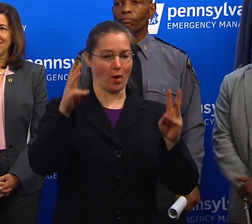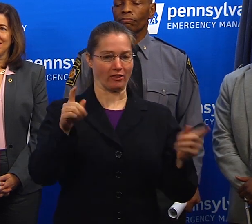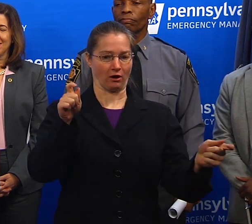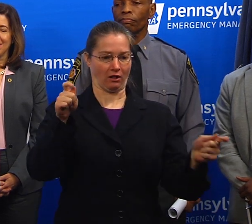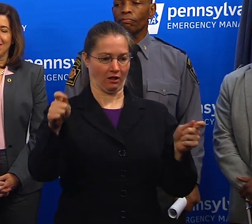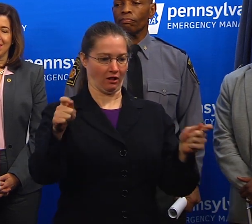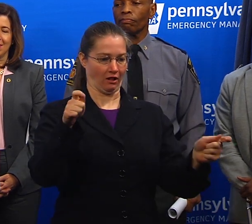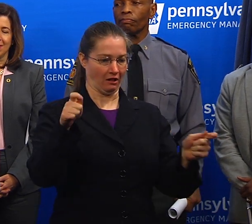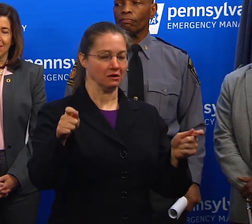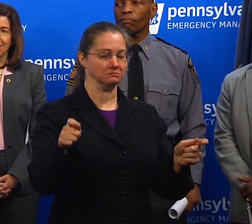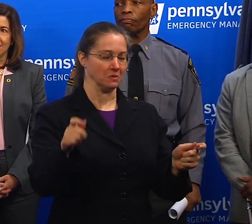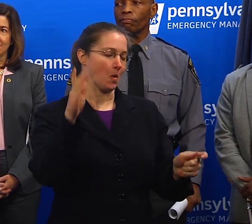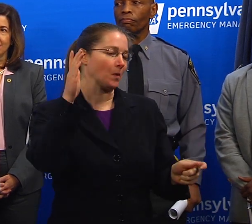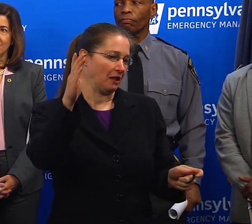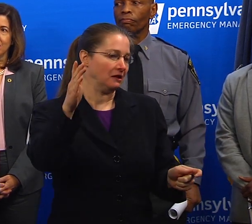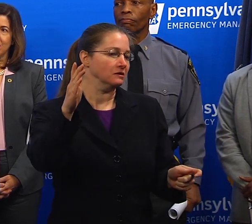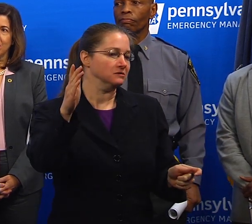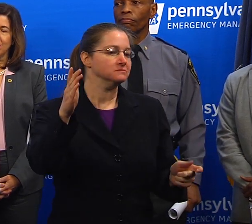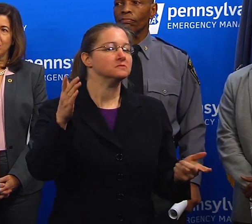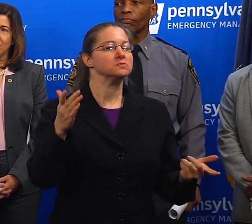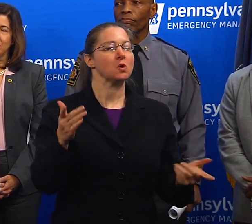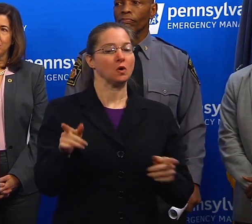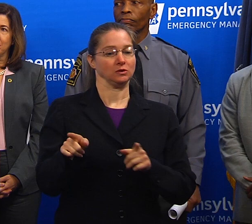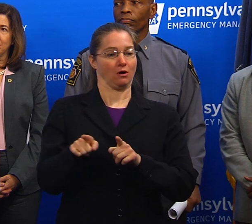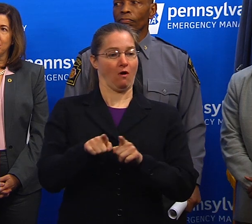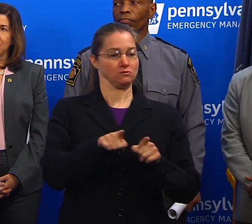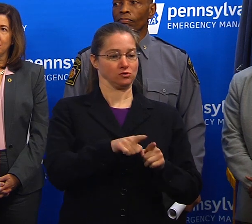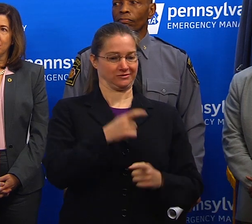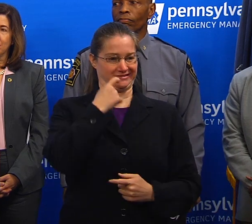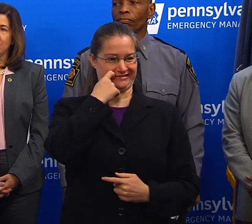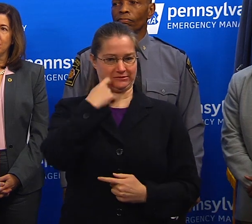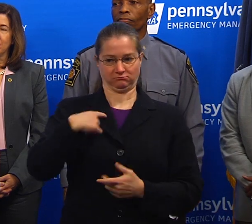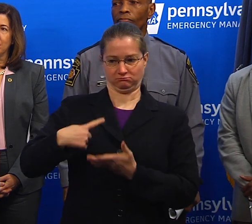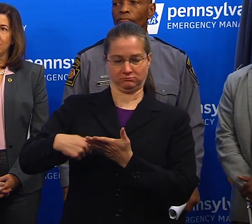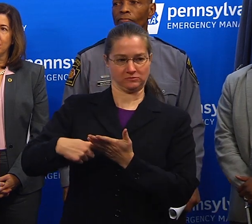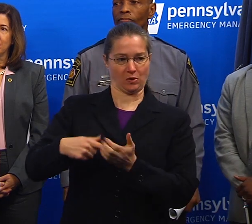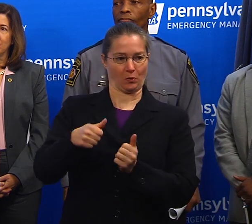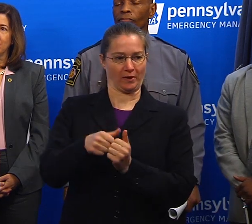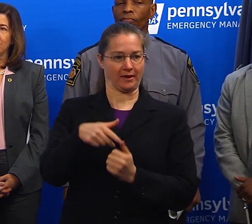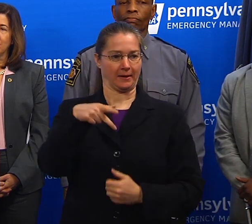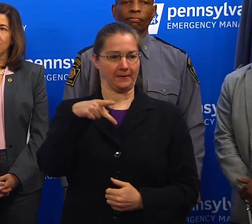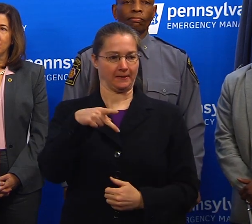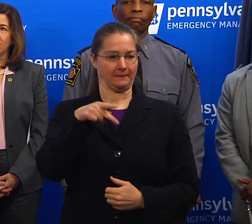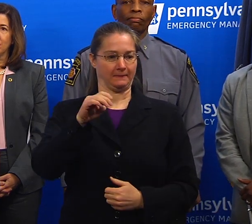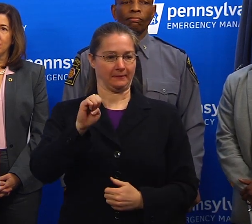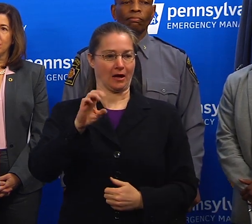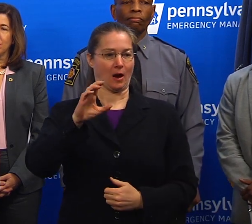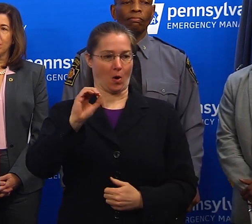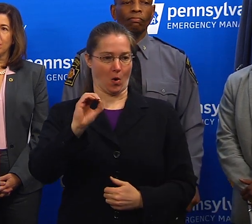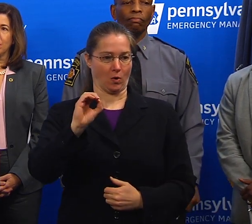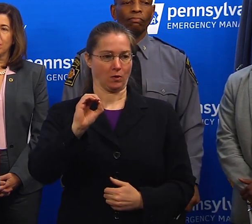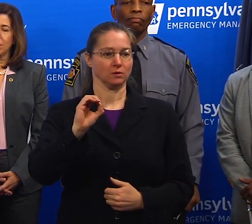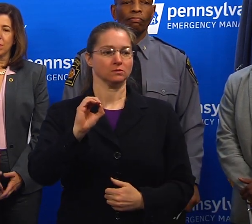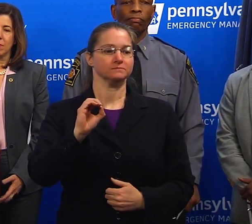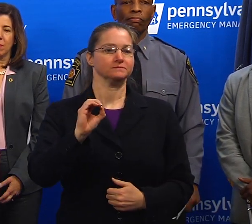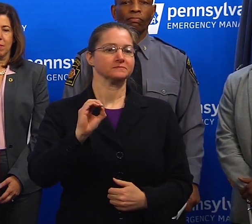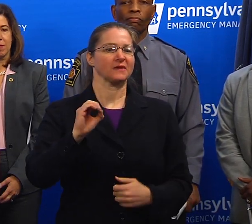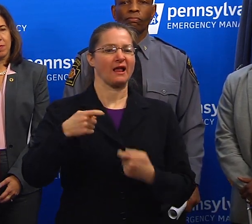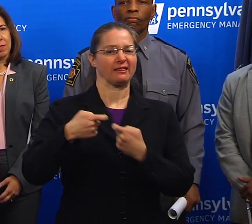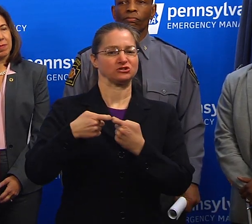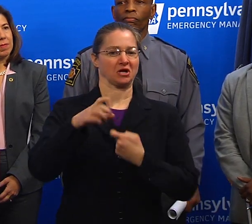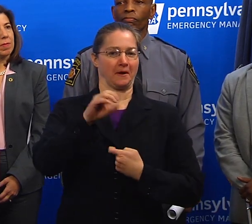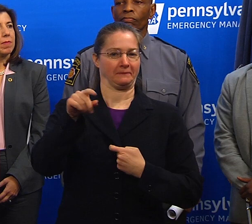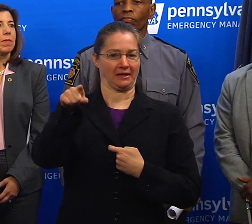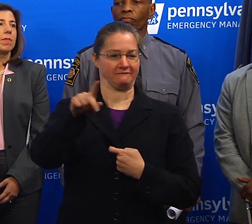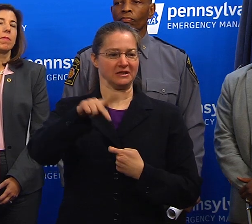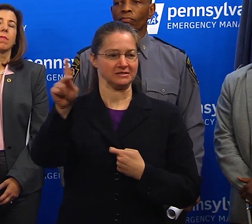change. But I also spoke earlier with the head of PECO in Philadelphia, to make sure that the utilities